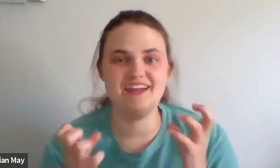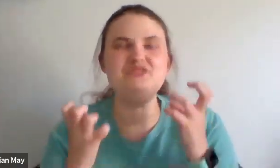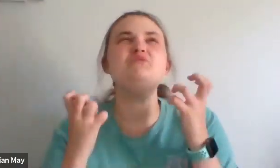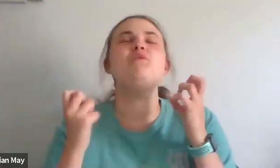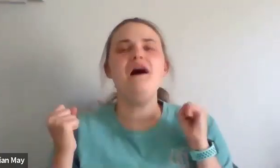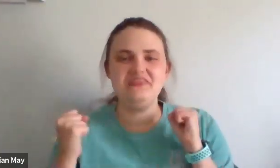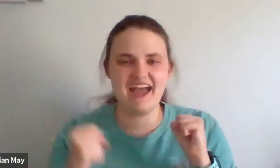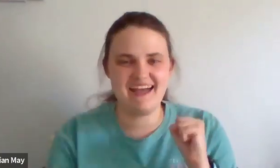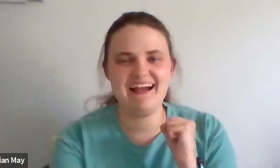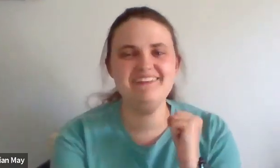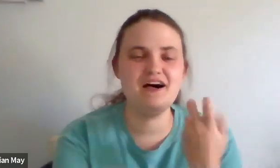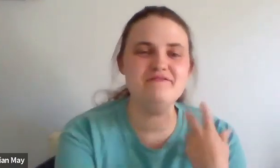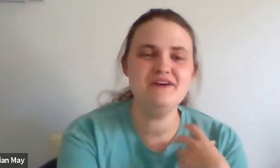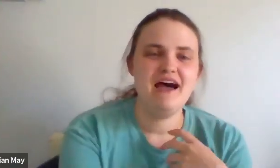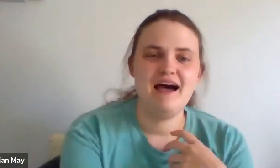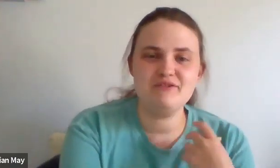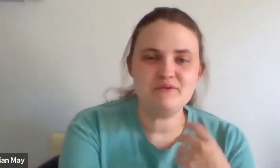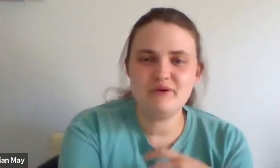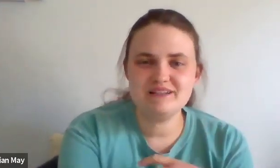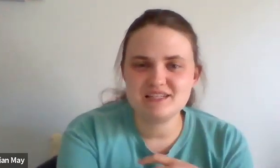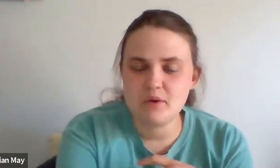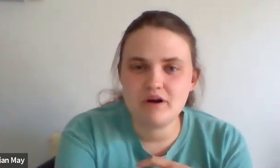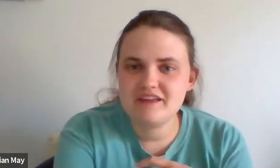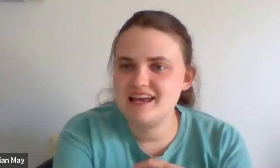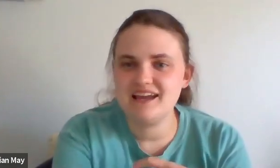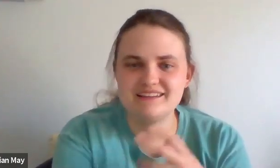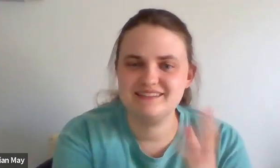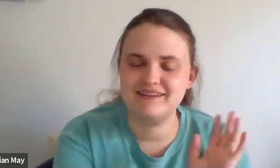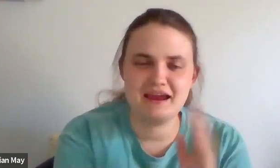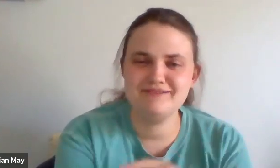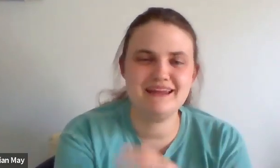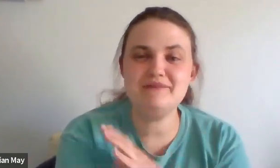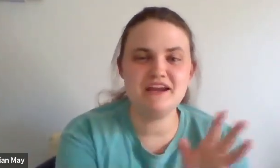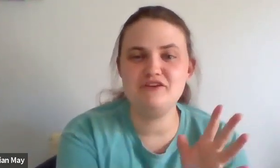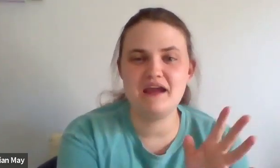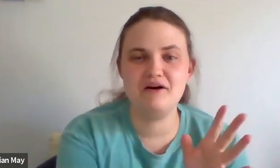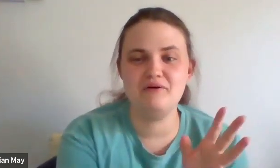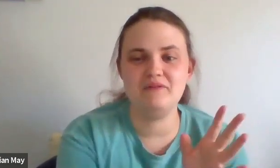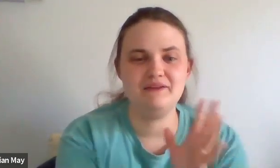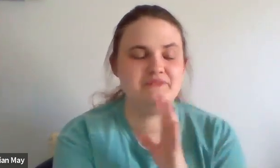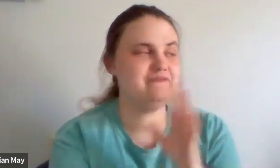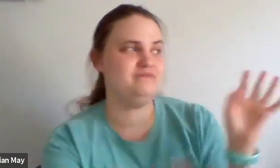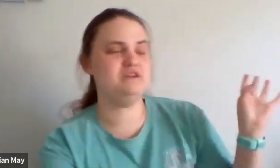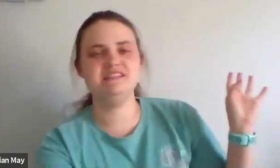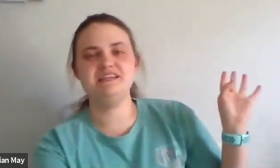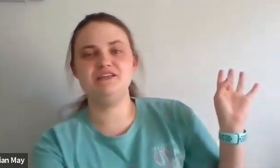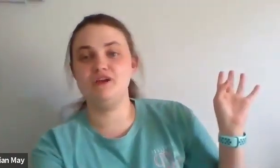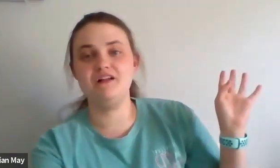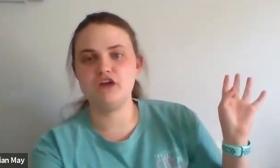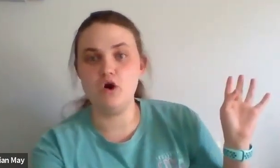You want that. I love Right. Everyone will always ask me, what are they saying? Because anybody who now, like, once they realize, oh,